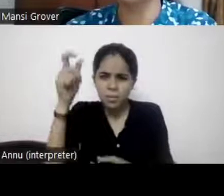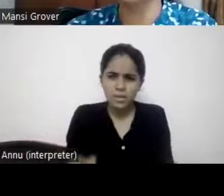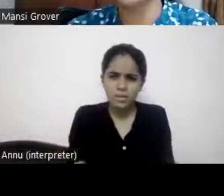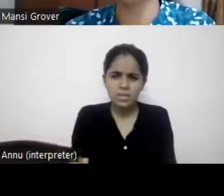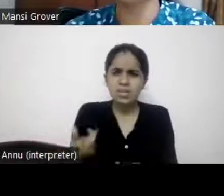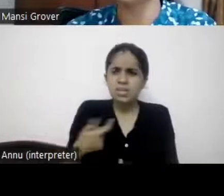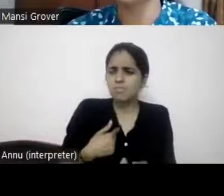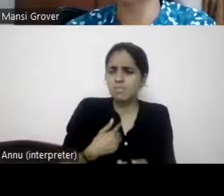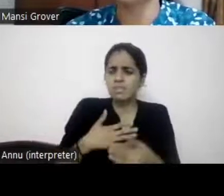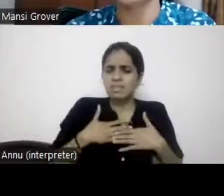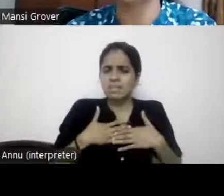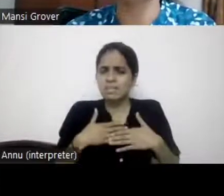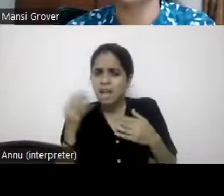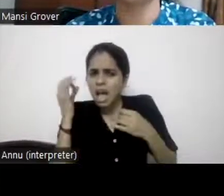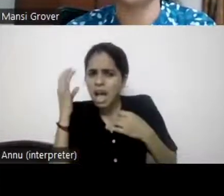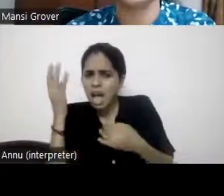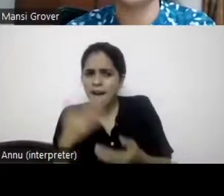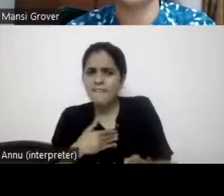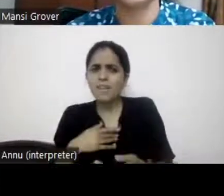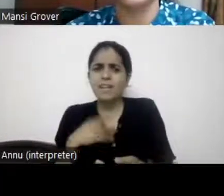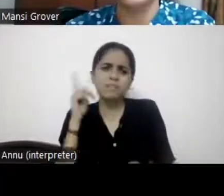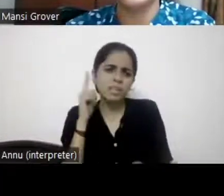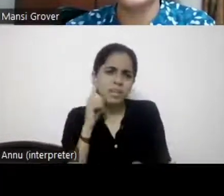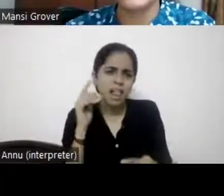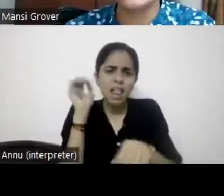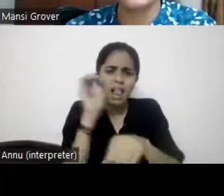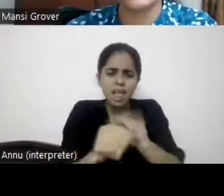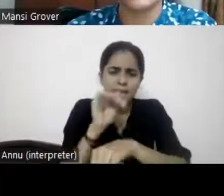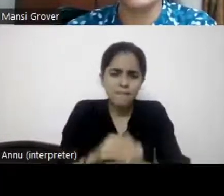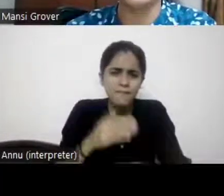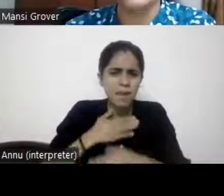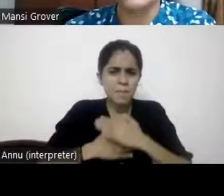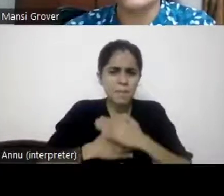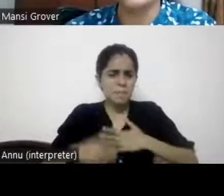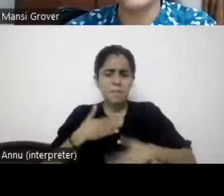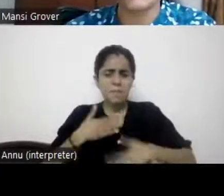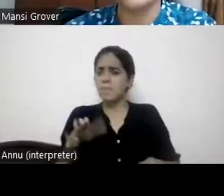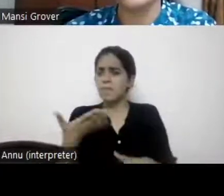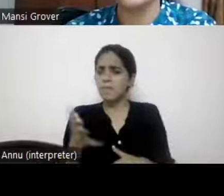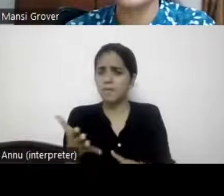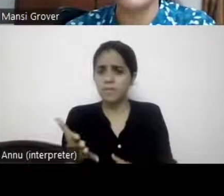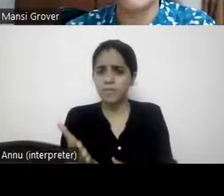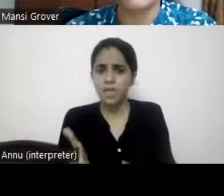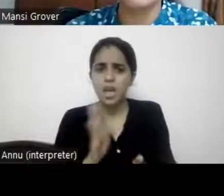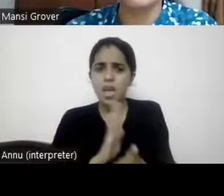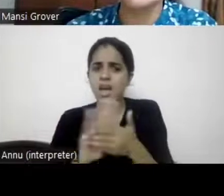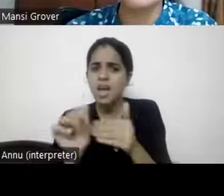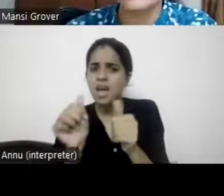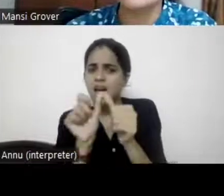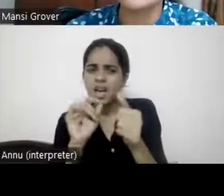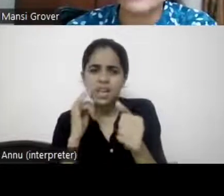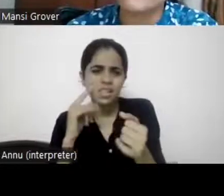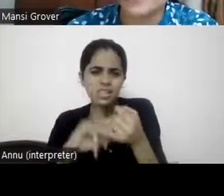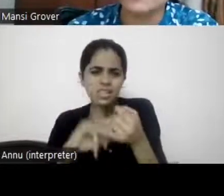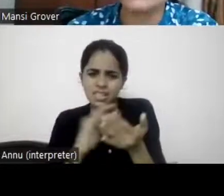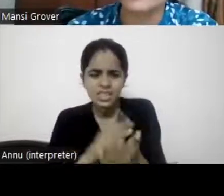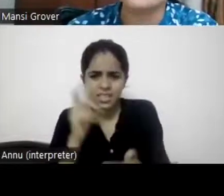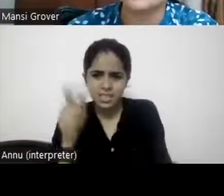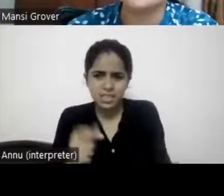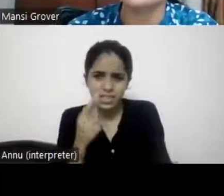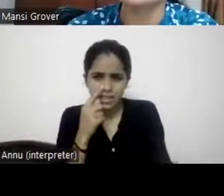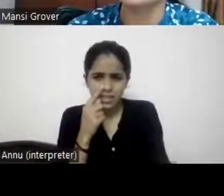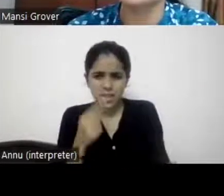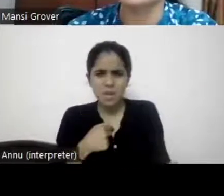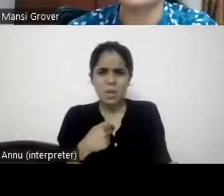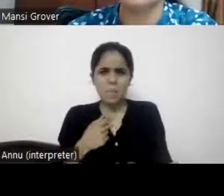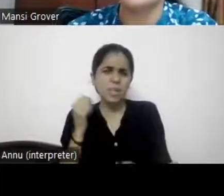ignoring what the deaf person is trying to get across. In this regard, Hasina comments, I always felt left out when